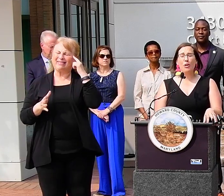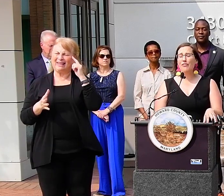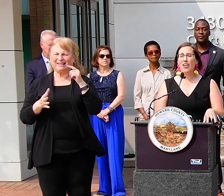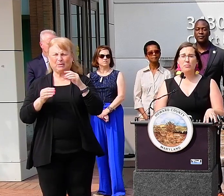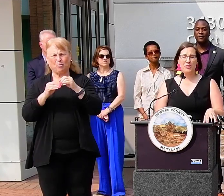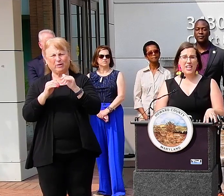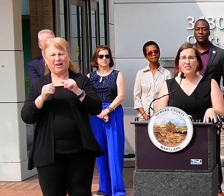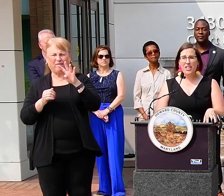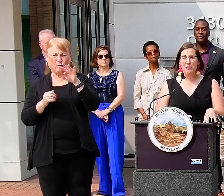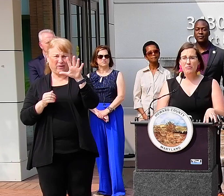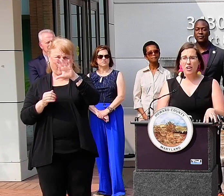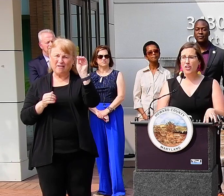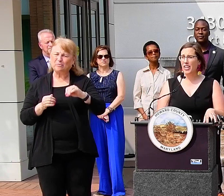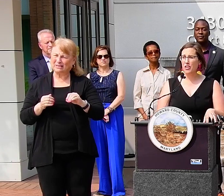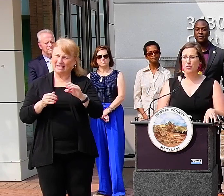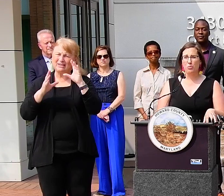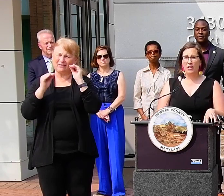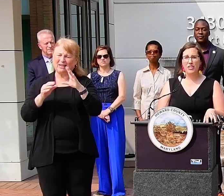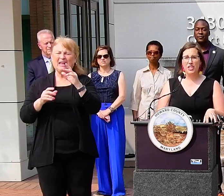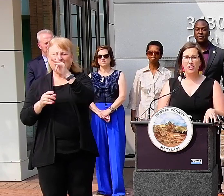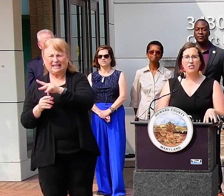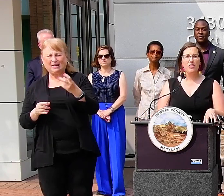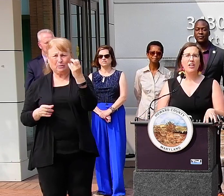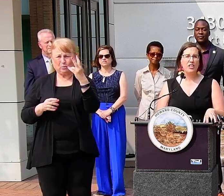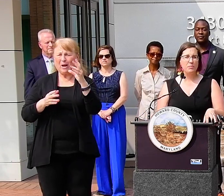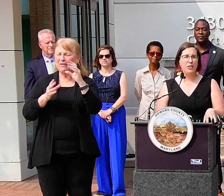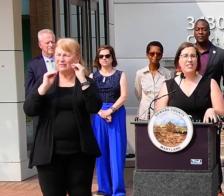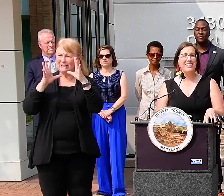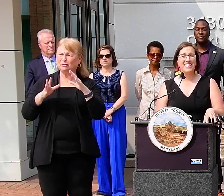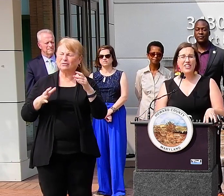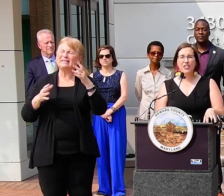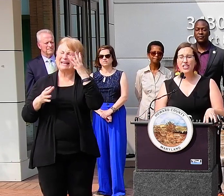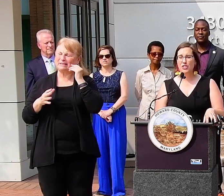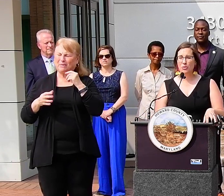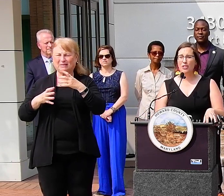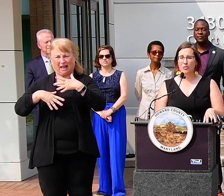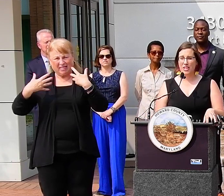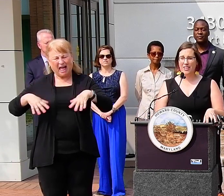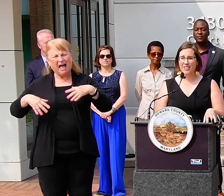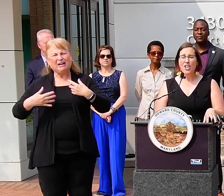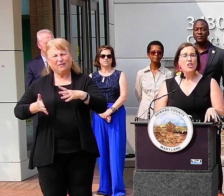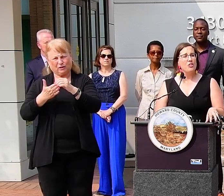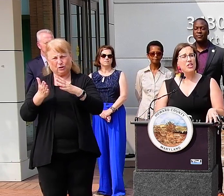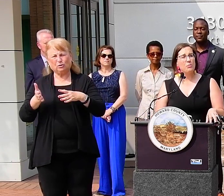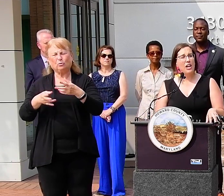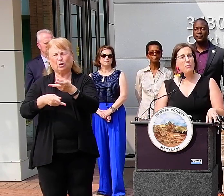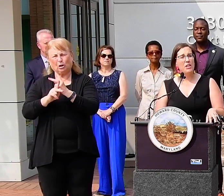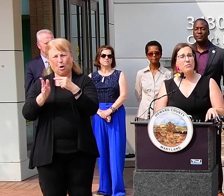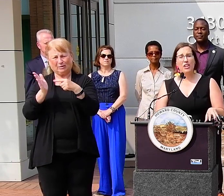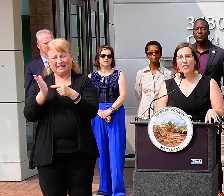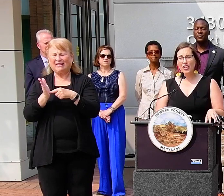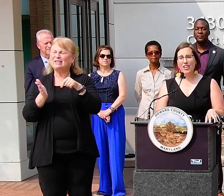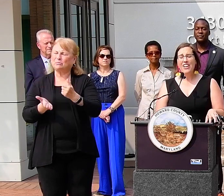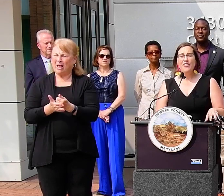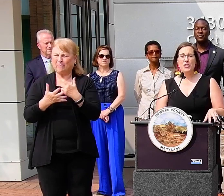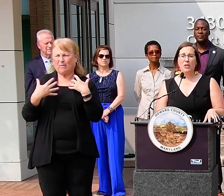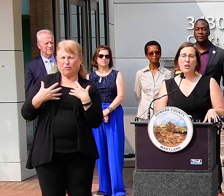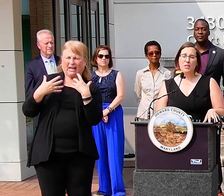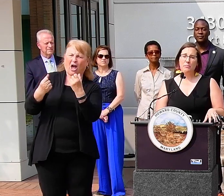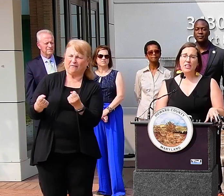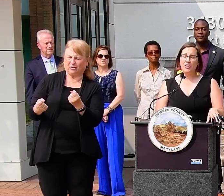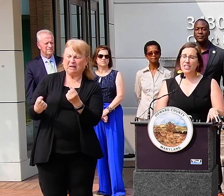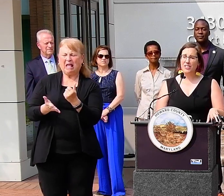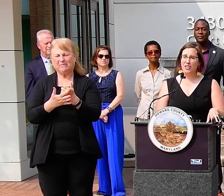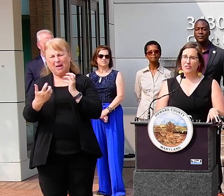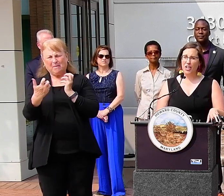over 45% of them, of our K through 12 teachers, experience significant student loan debt. So this will help them recover, this will